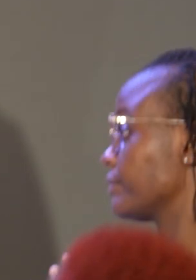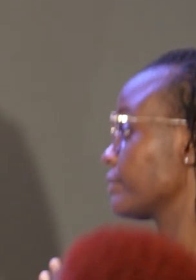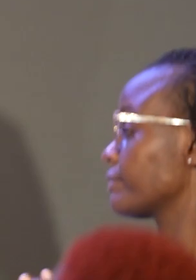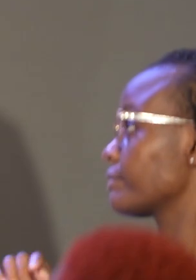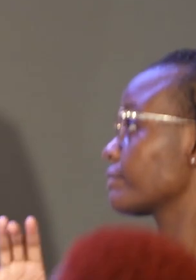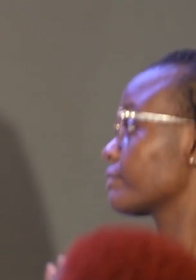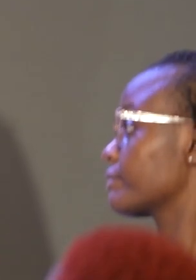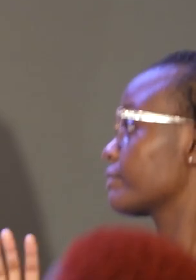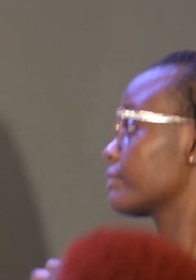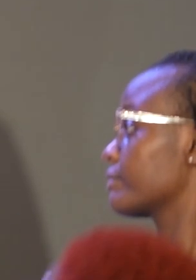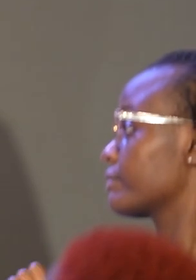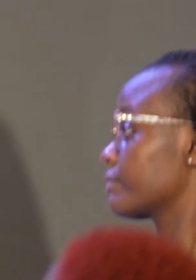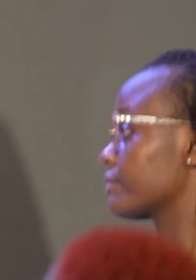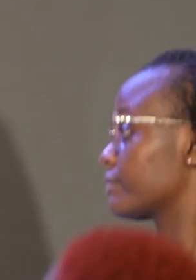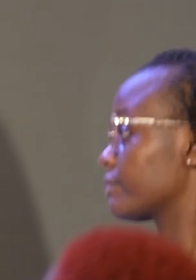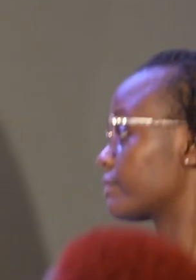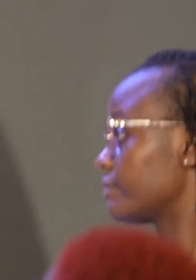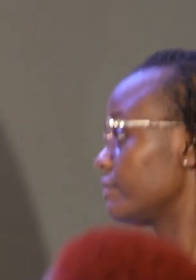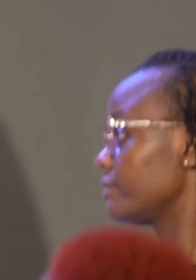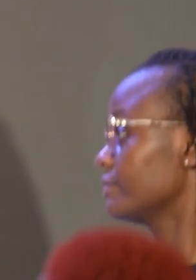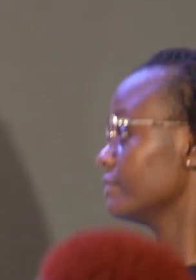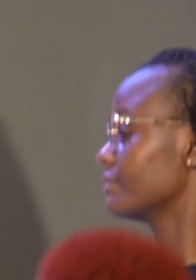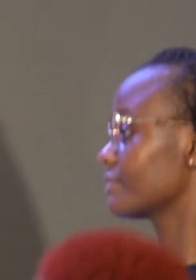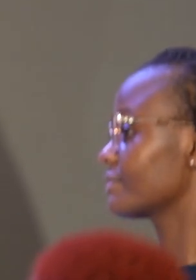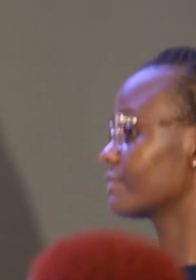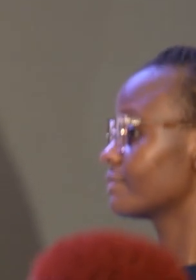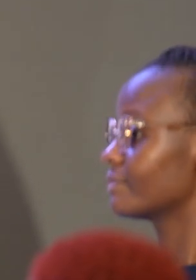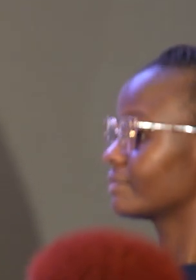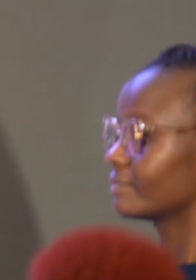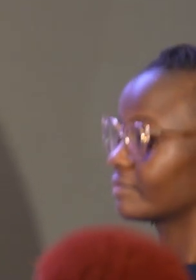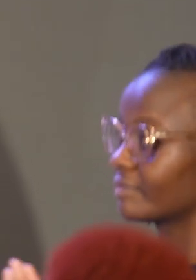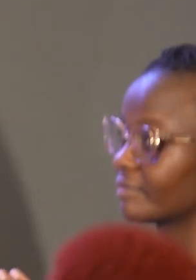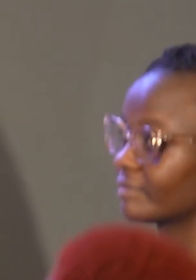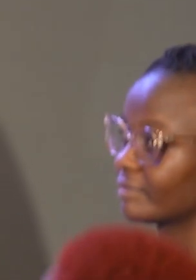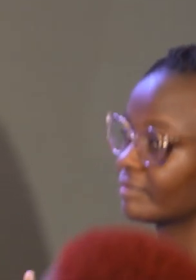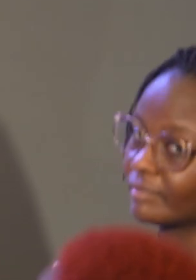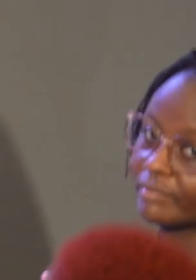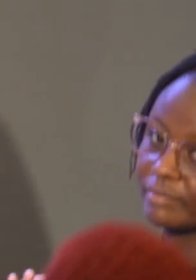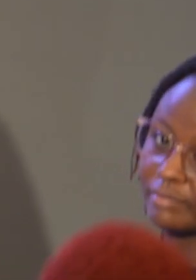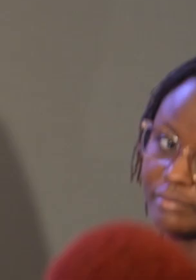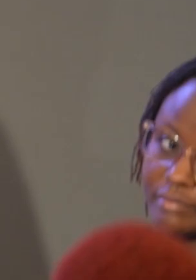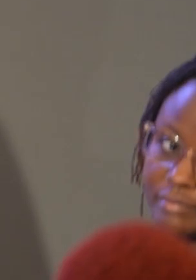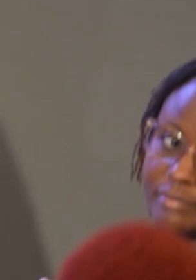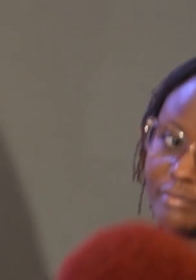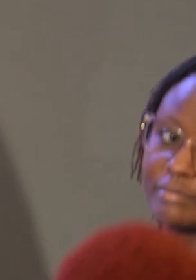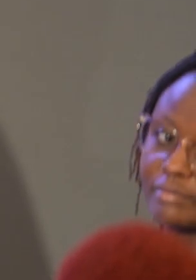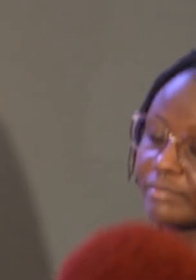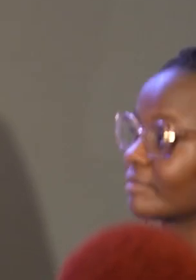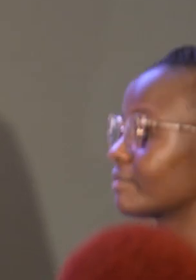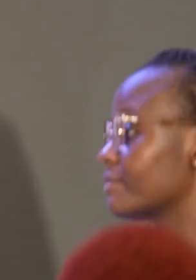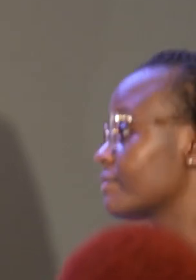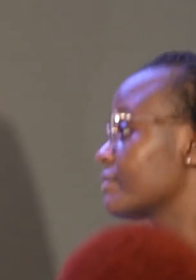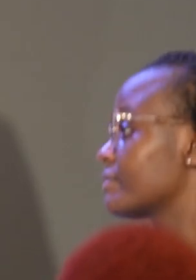are ongoing, the aspirations that are reflected or the requirements that are reflected in the